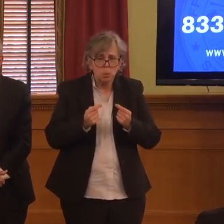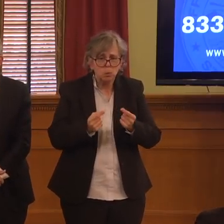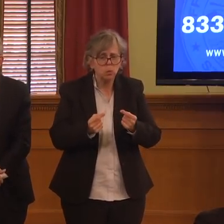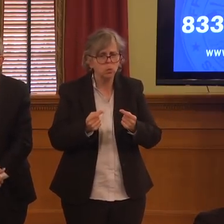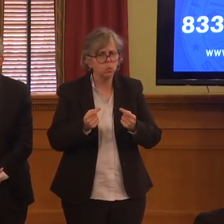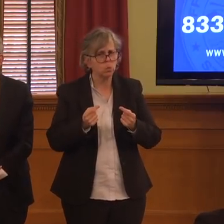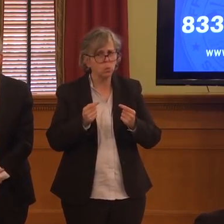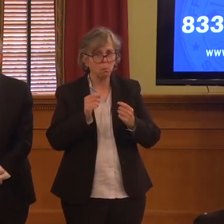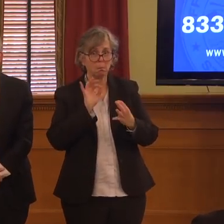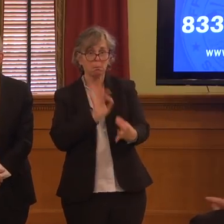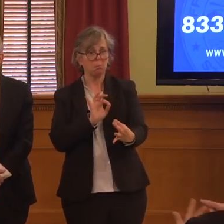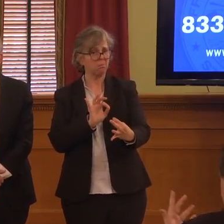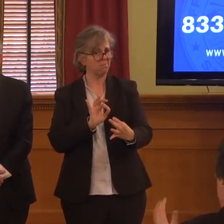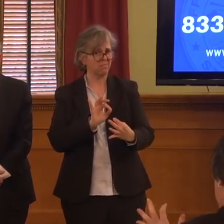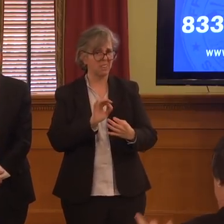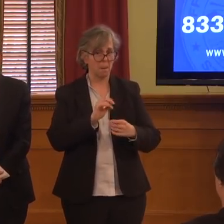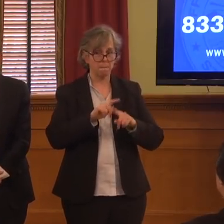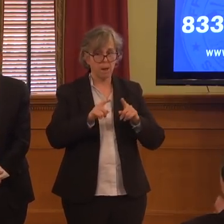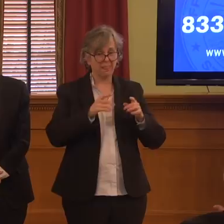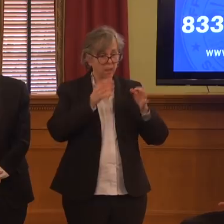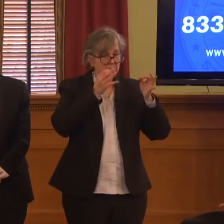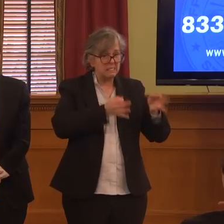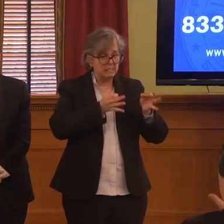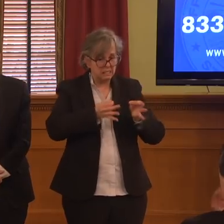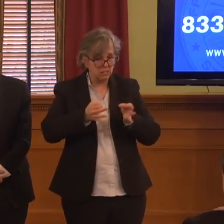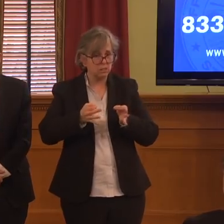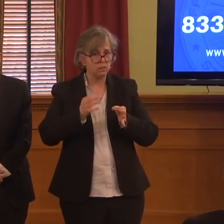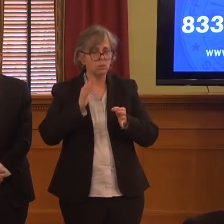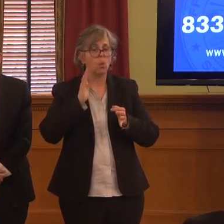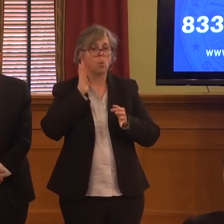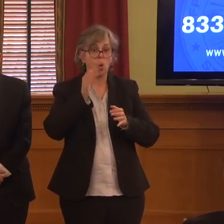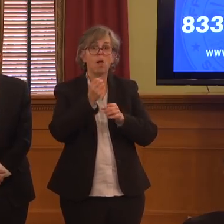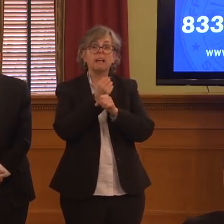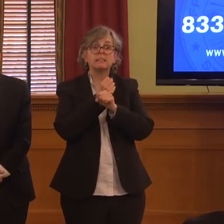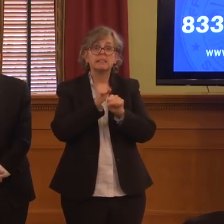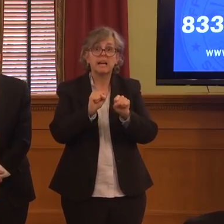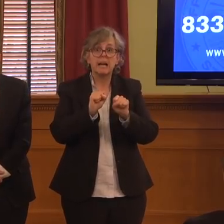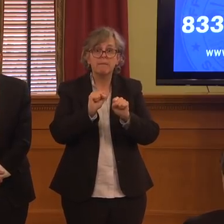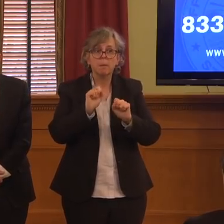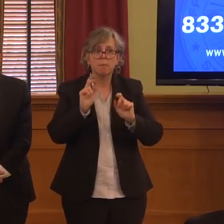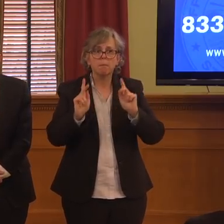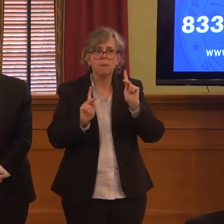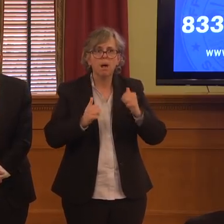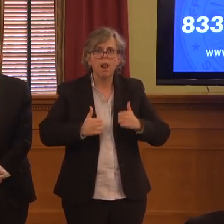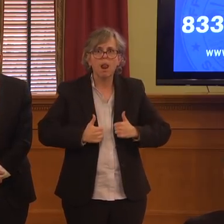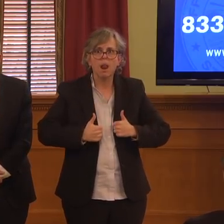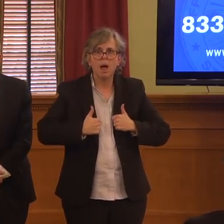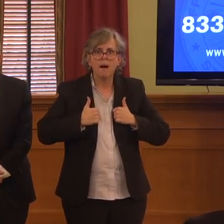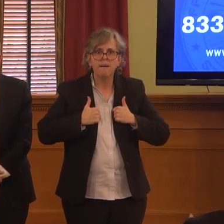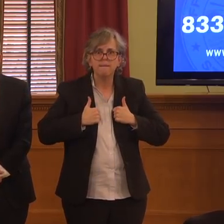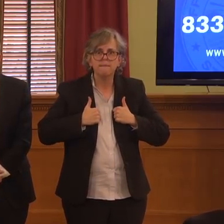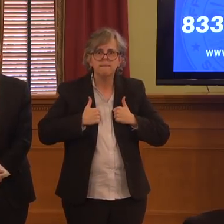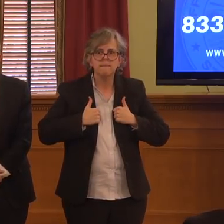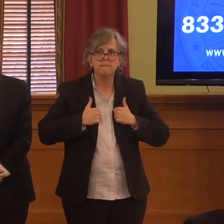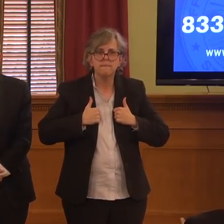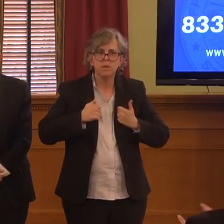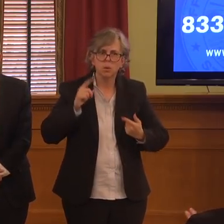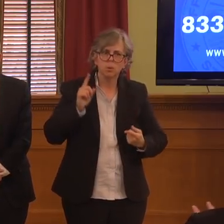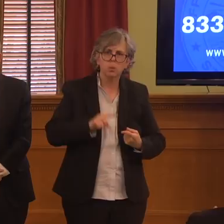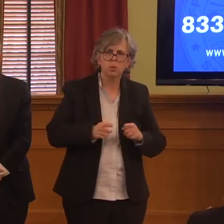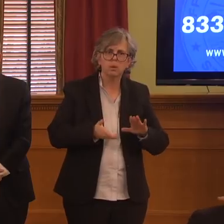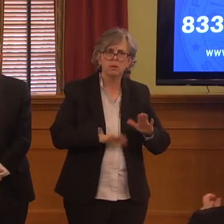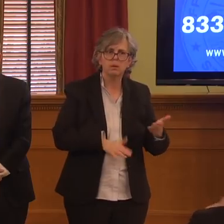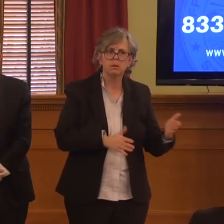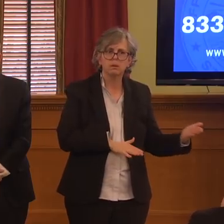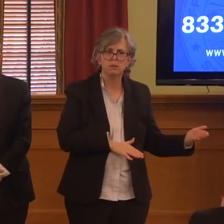absolutely save lives, and I'll go over again why it's so important that it changes the impact on our healthcare system.